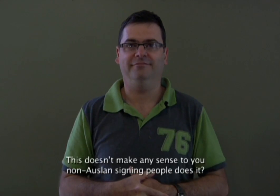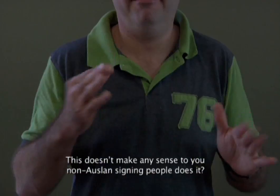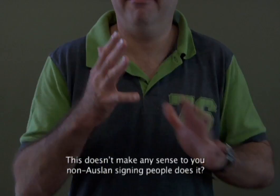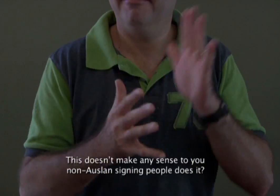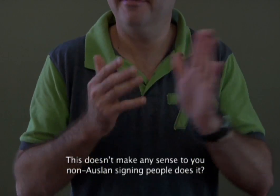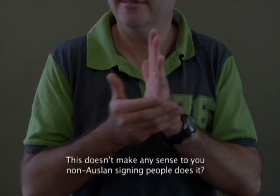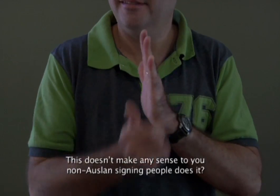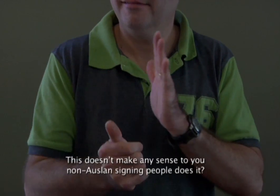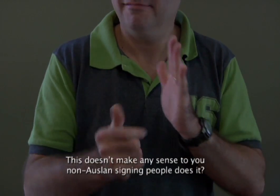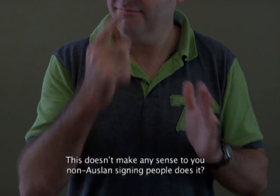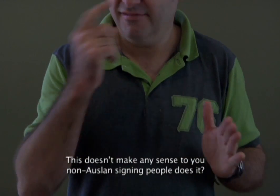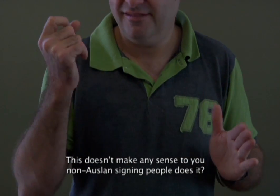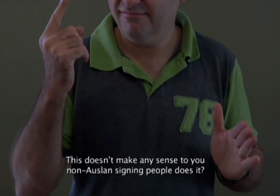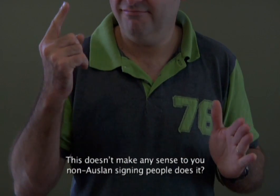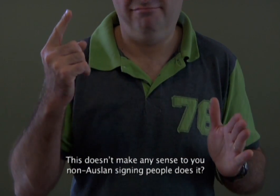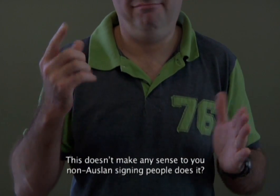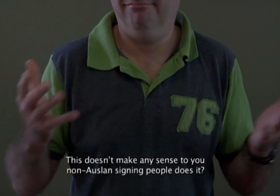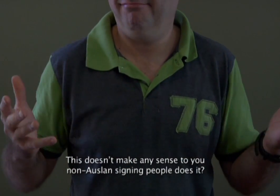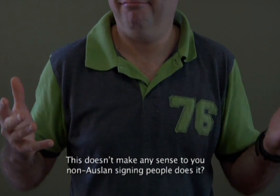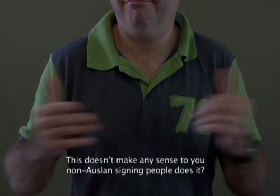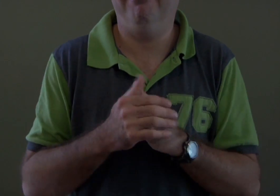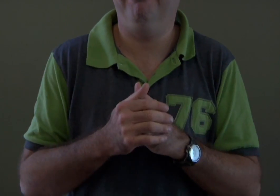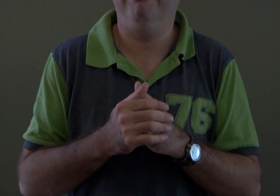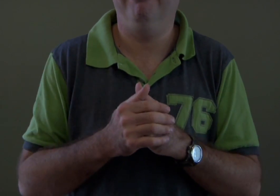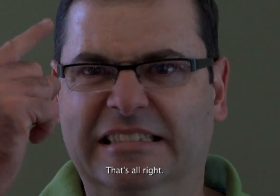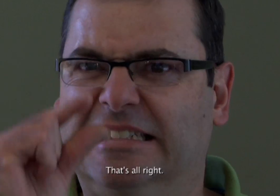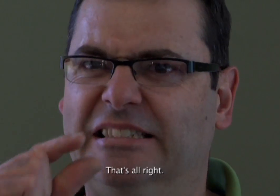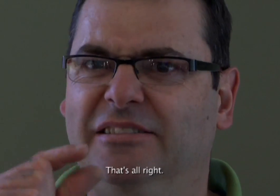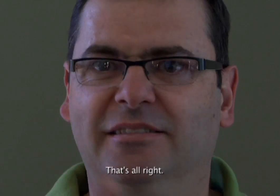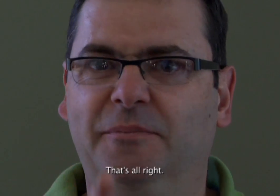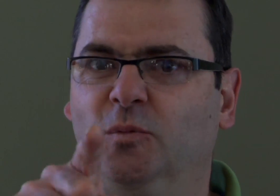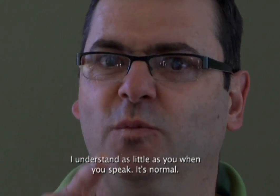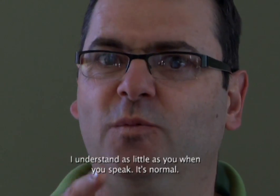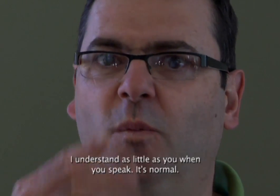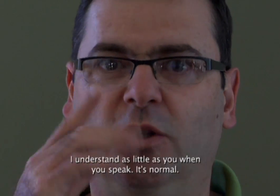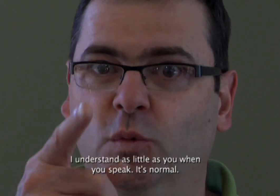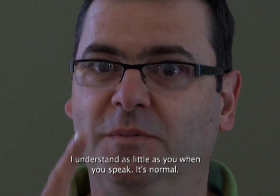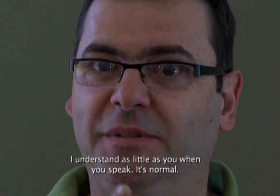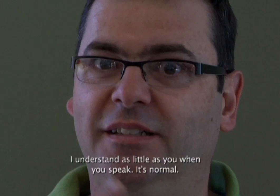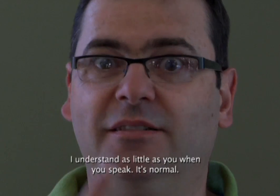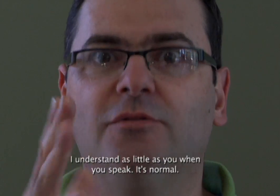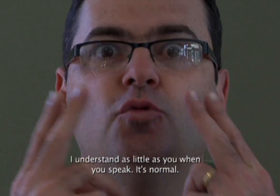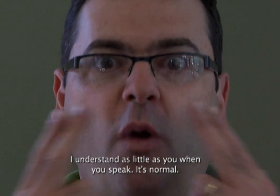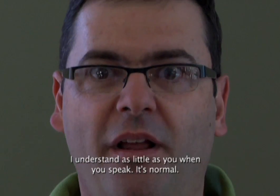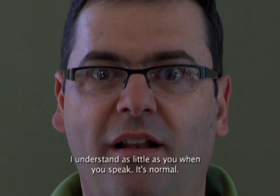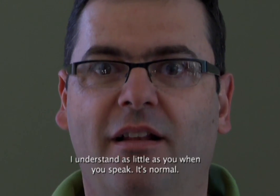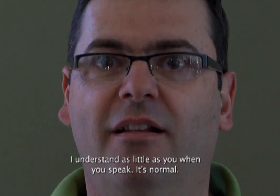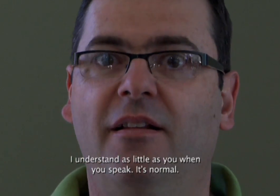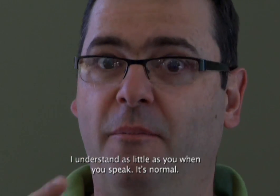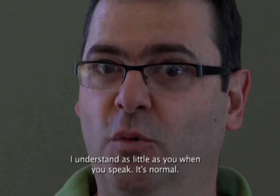This doesn't make any sense to you non-Auslan signing people, does it? That's all right. I understand as little as you when you speak. It's